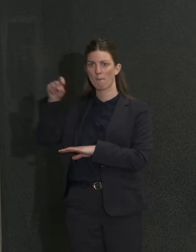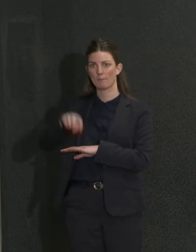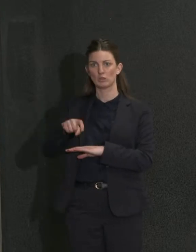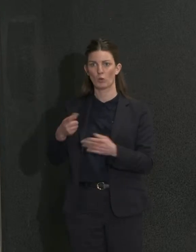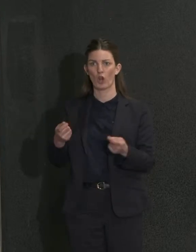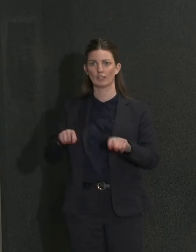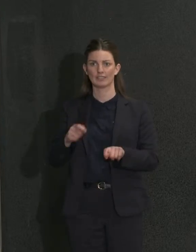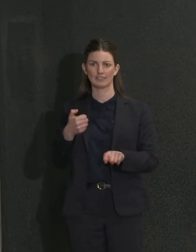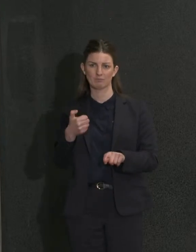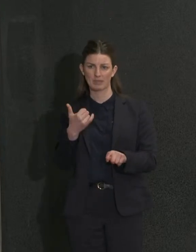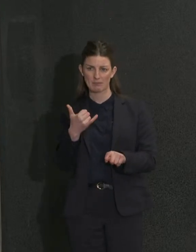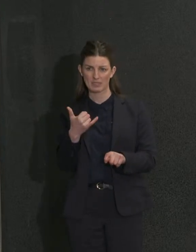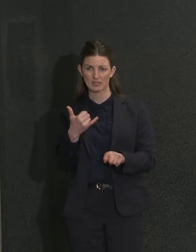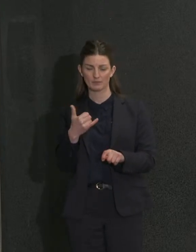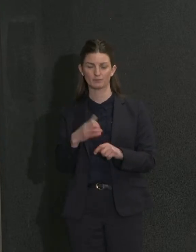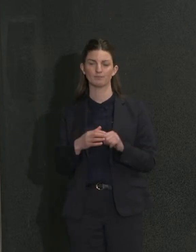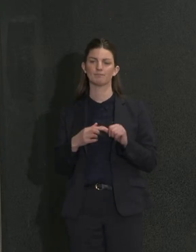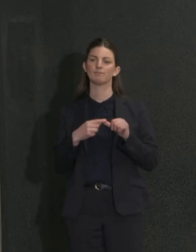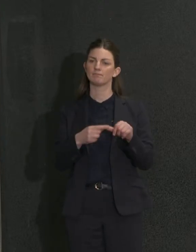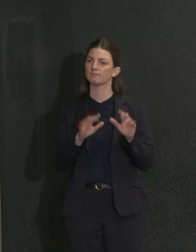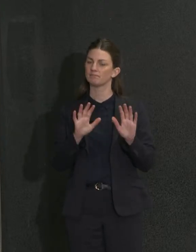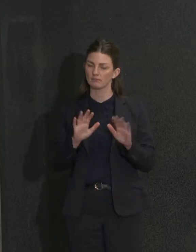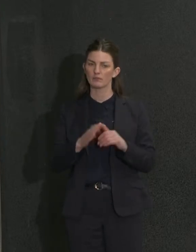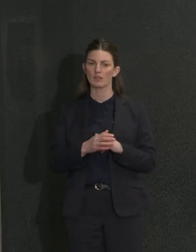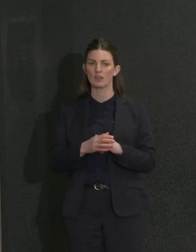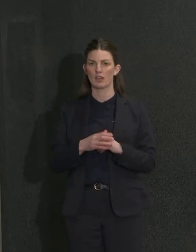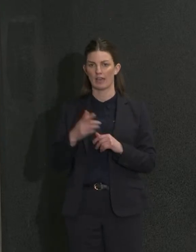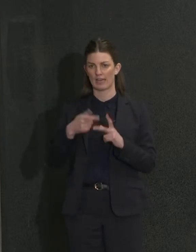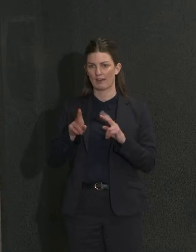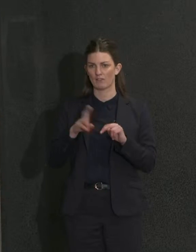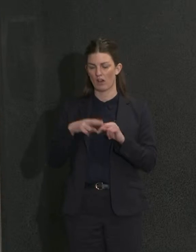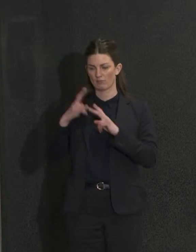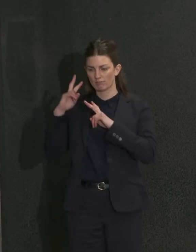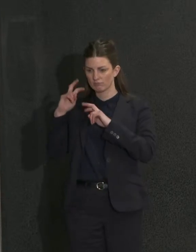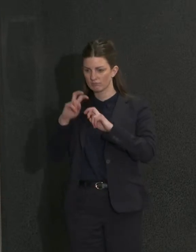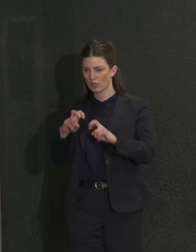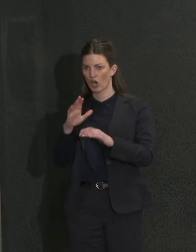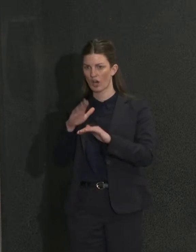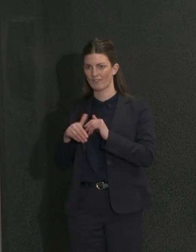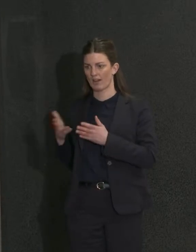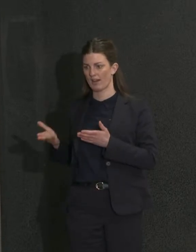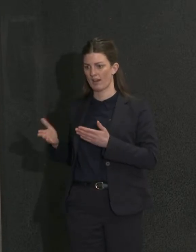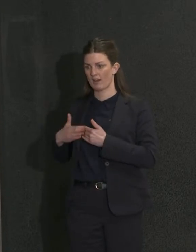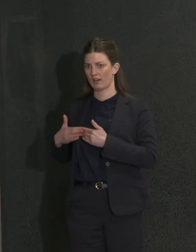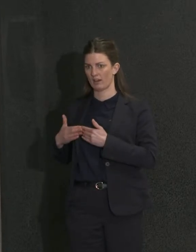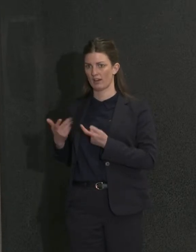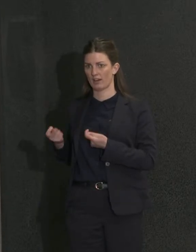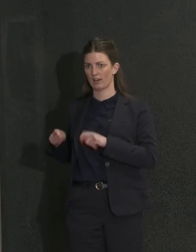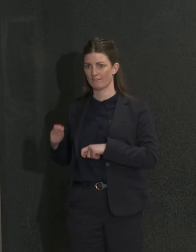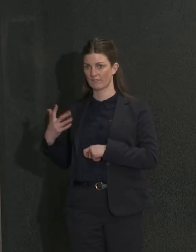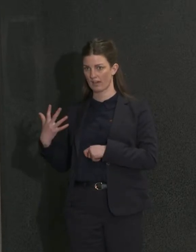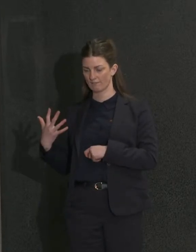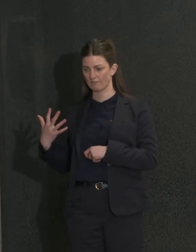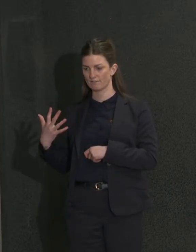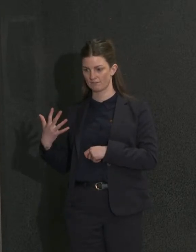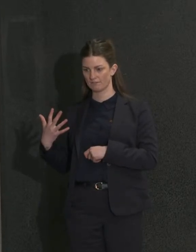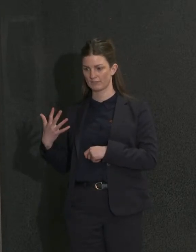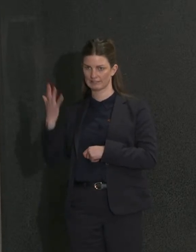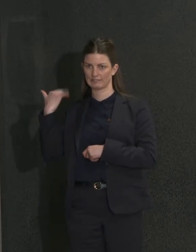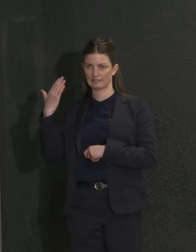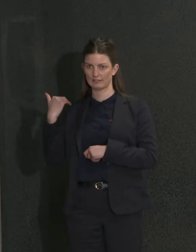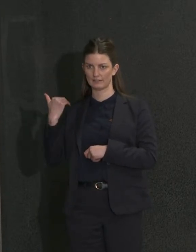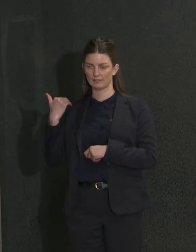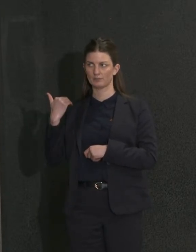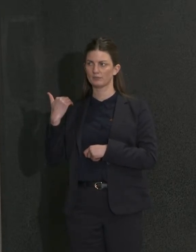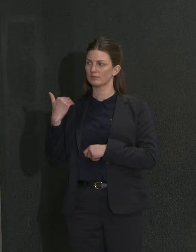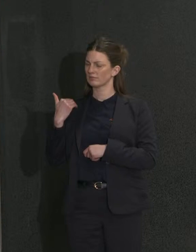point, Julie. If we look at the trajectory of the last lockdown, we had, and my memory's a little bit faulty this time, I'm